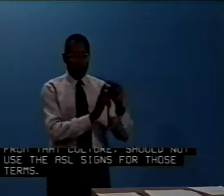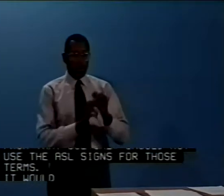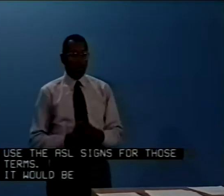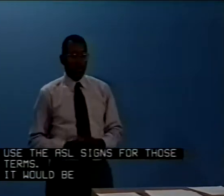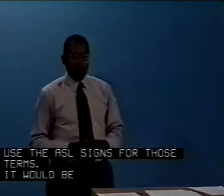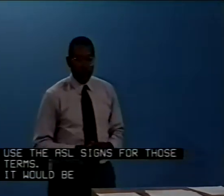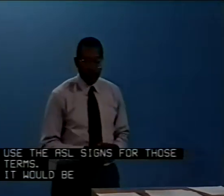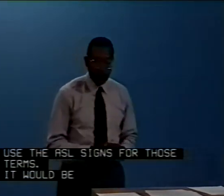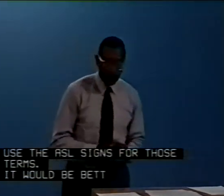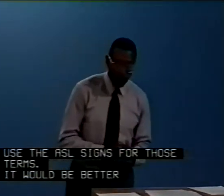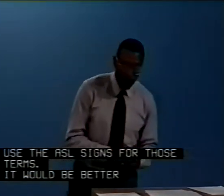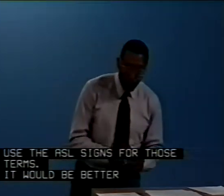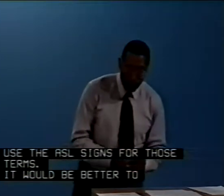fingerspell those terms.